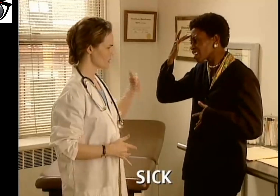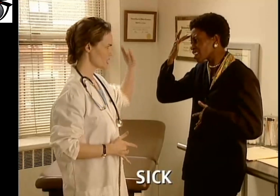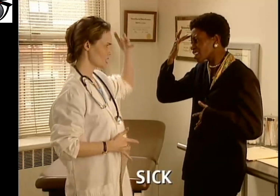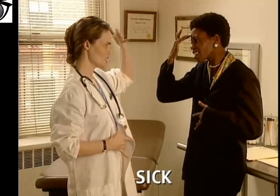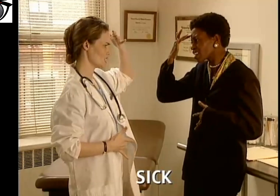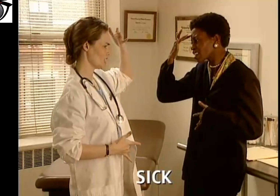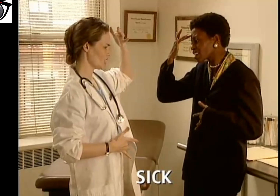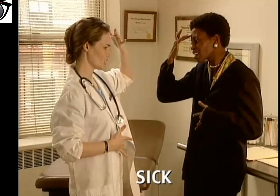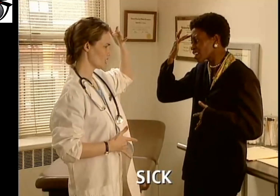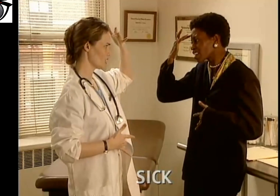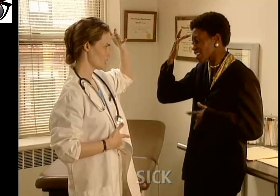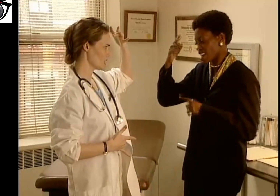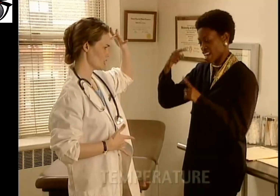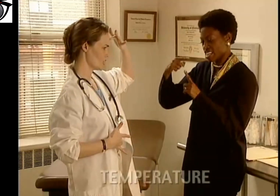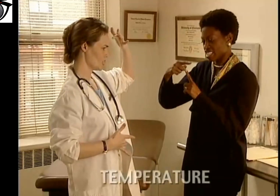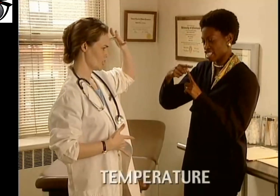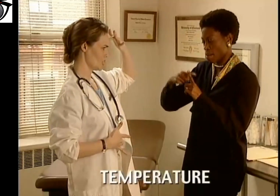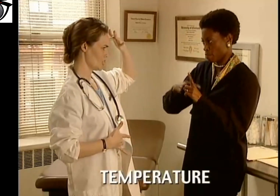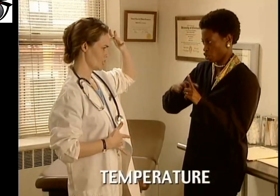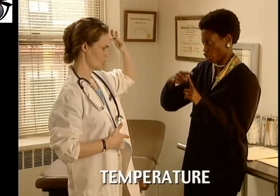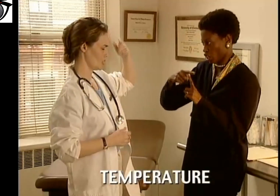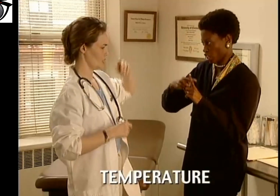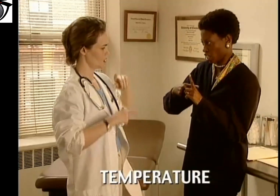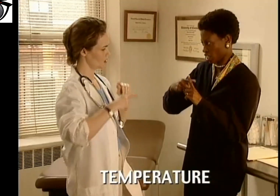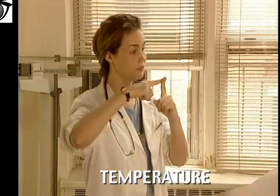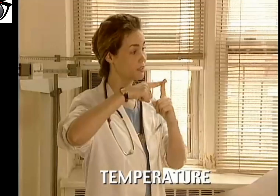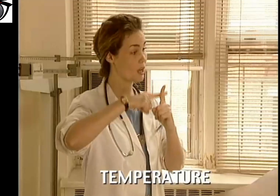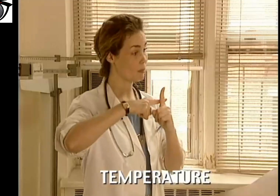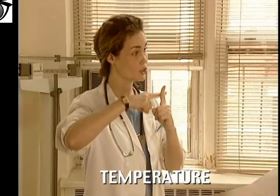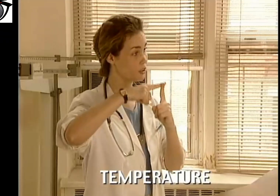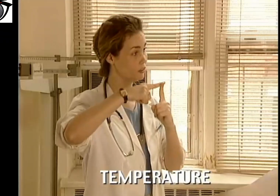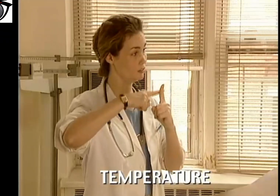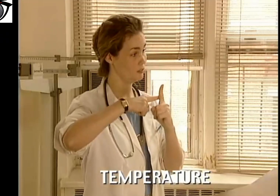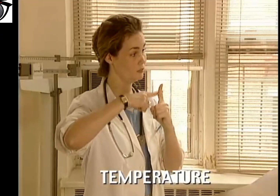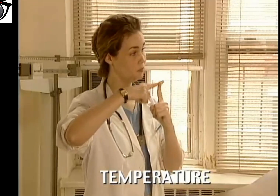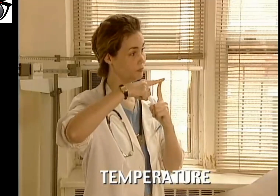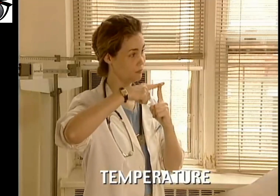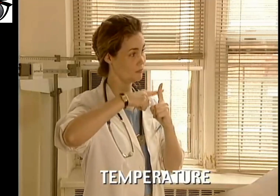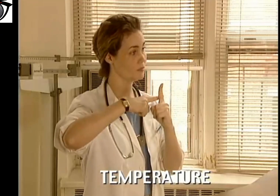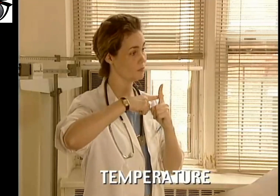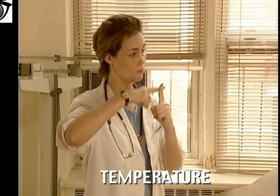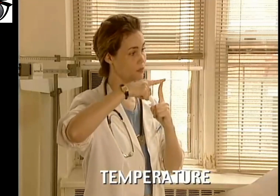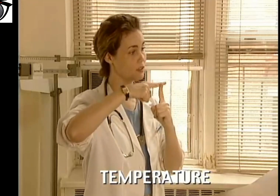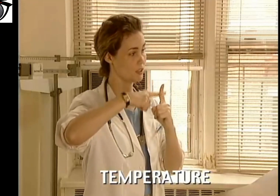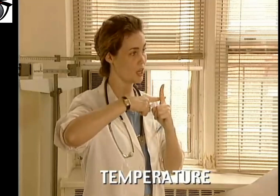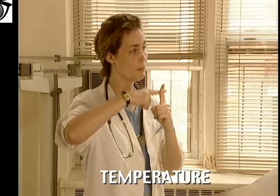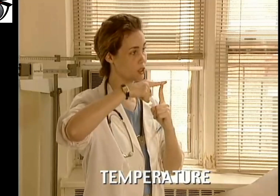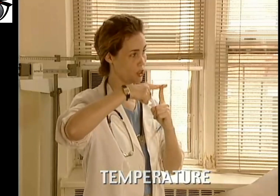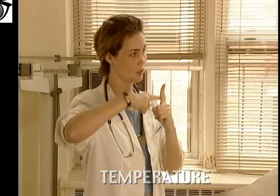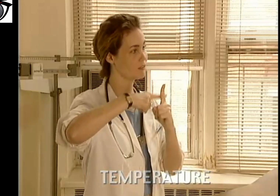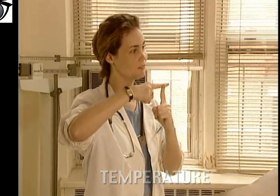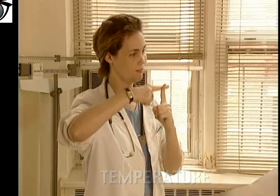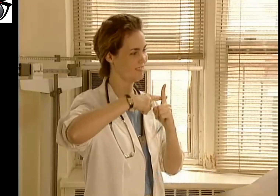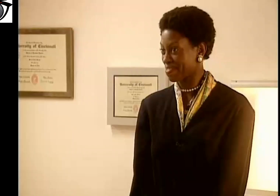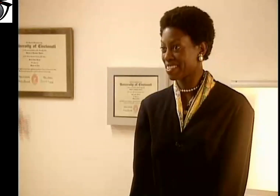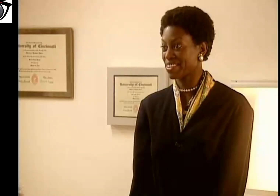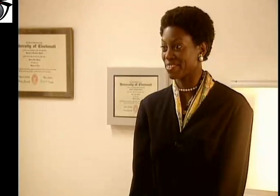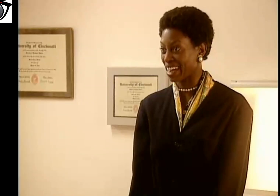Sick. Sick. Temperature. Temperature. Temperature.